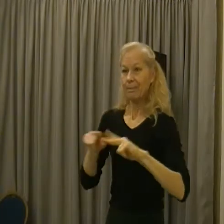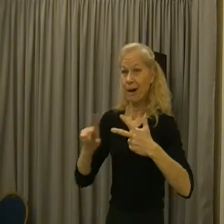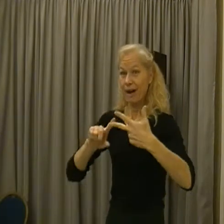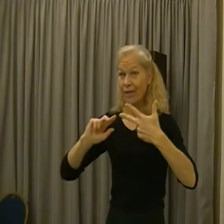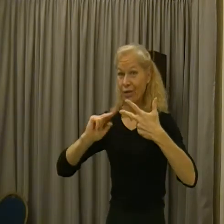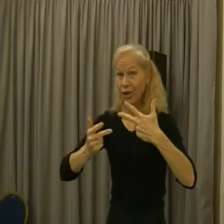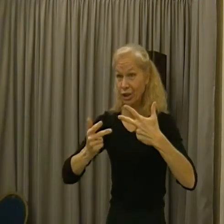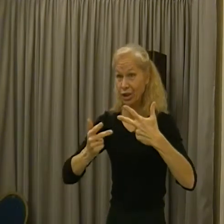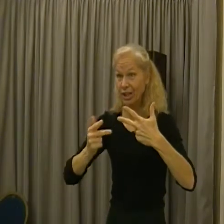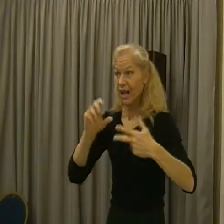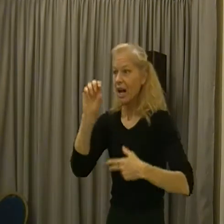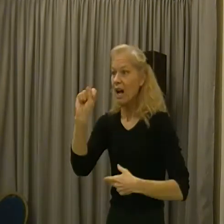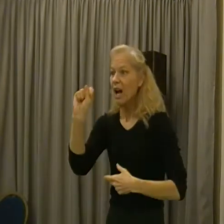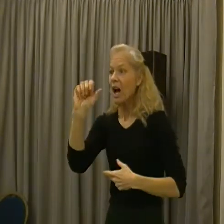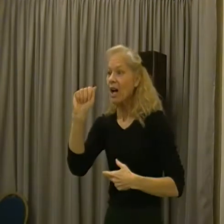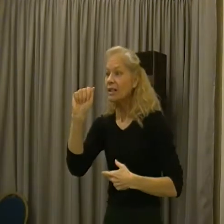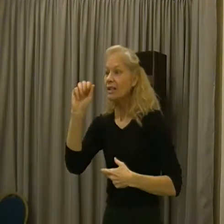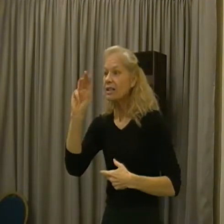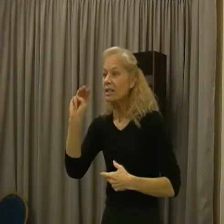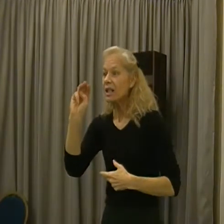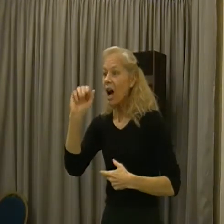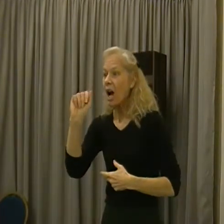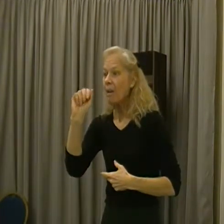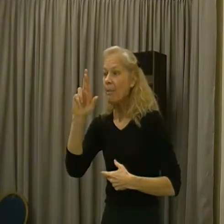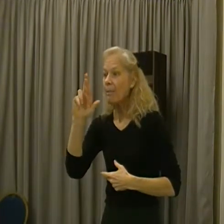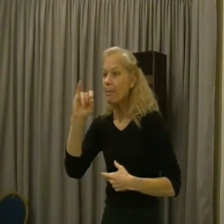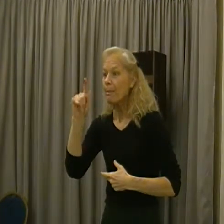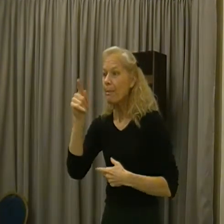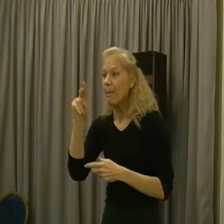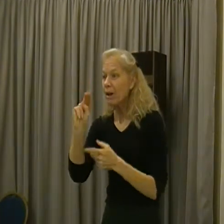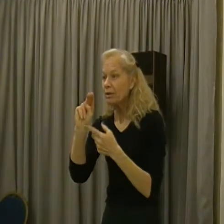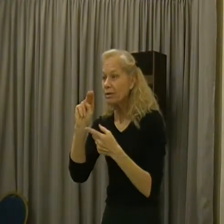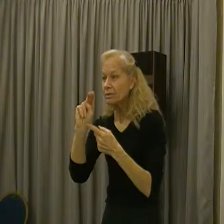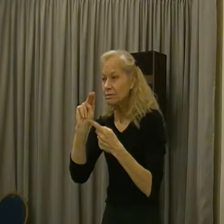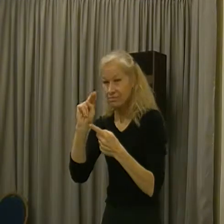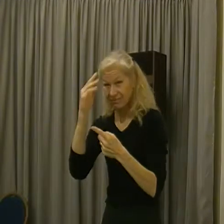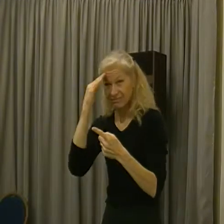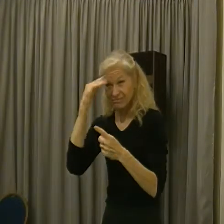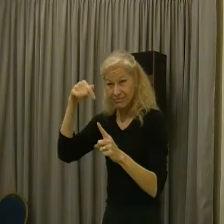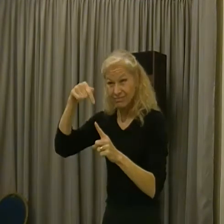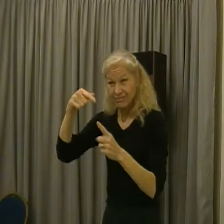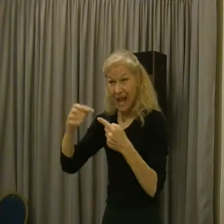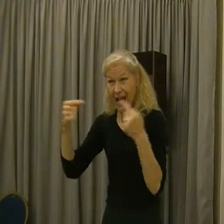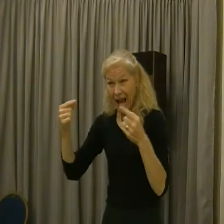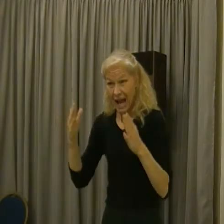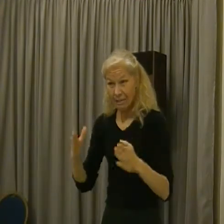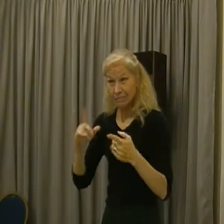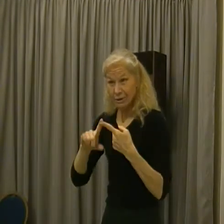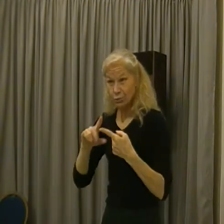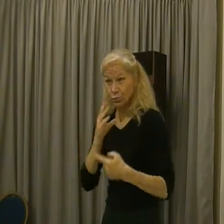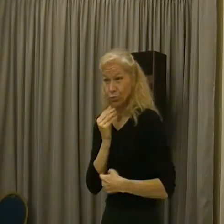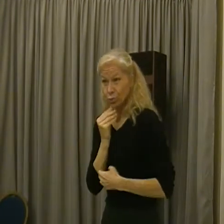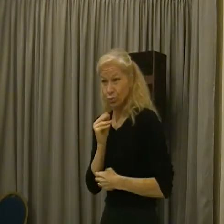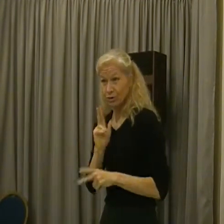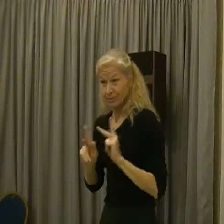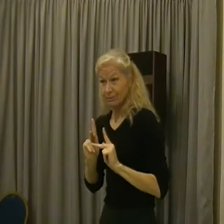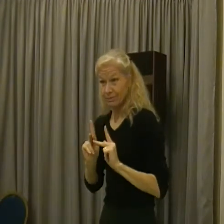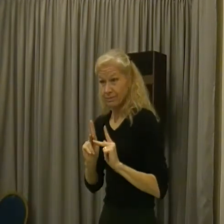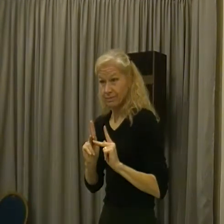loving kindness Jesus came, my soul in mercy to